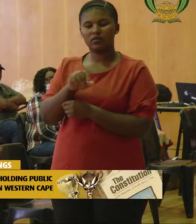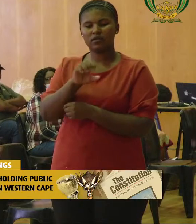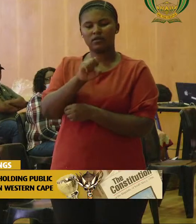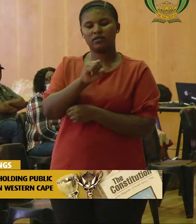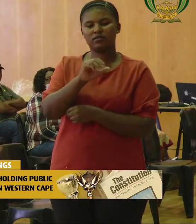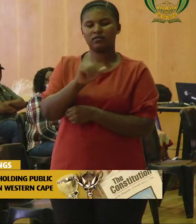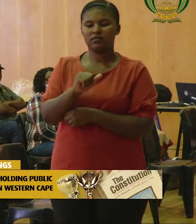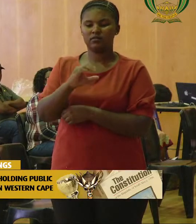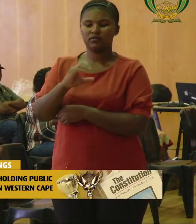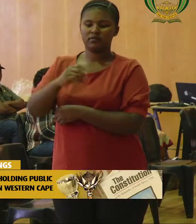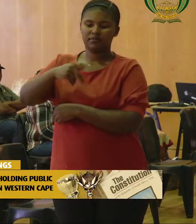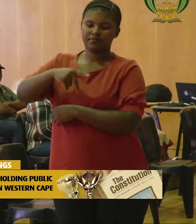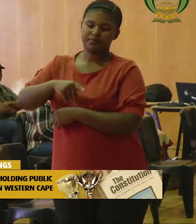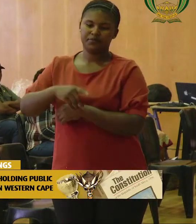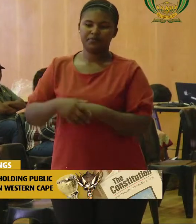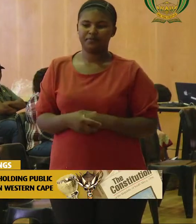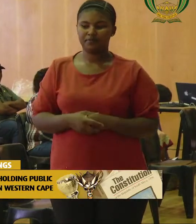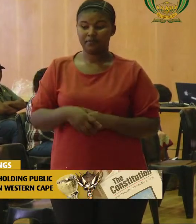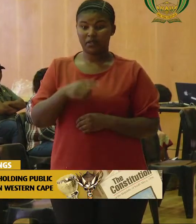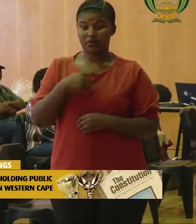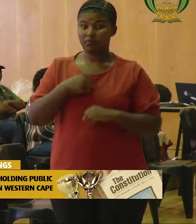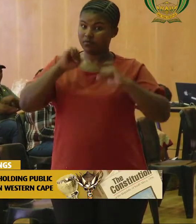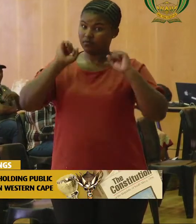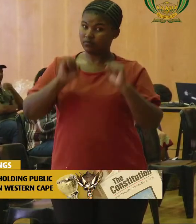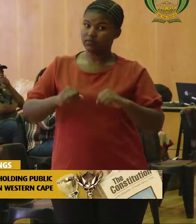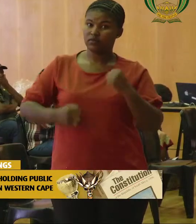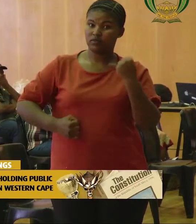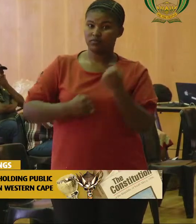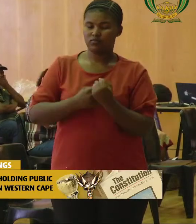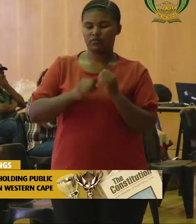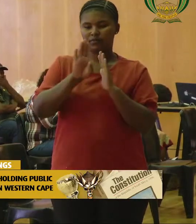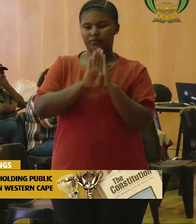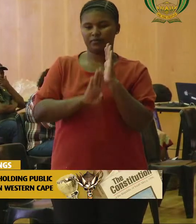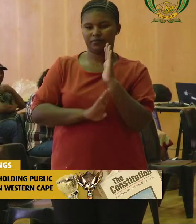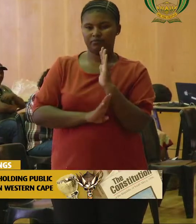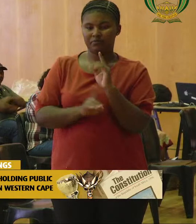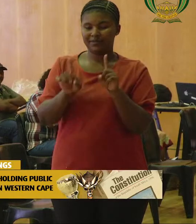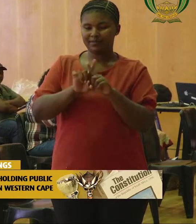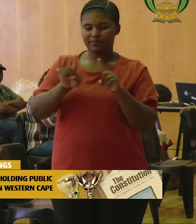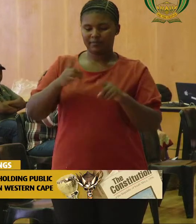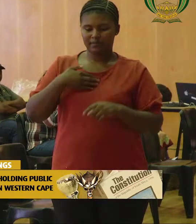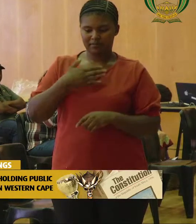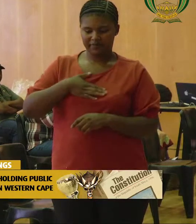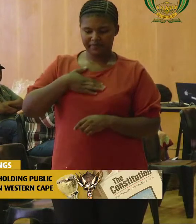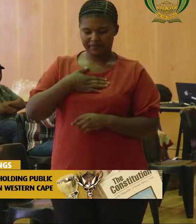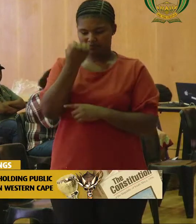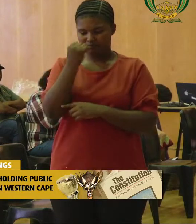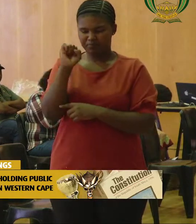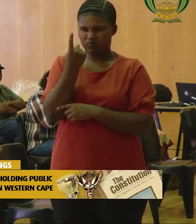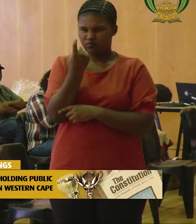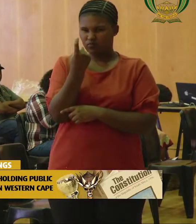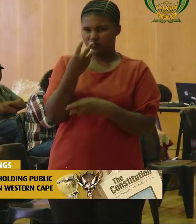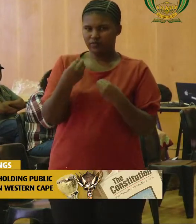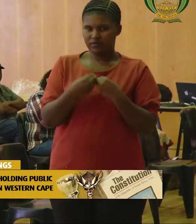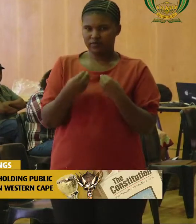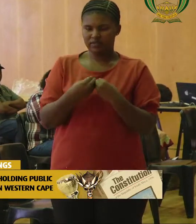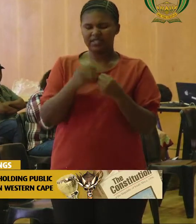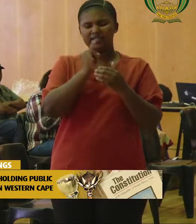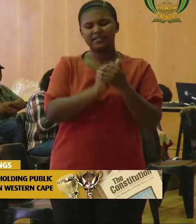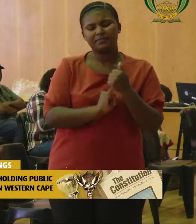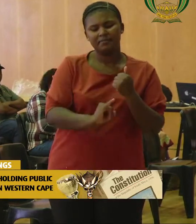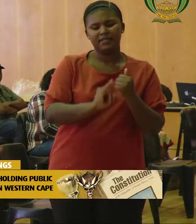SACP. I supported this bill, but one thing that I can reject in this bill is those